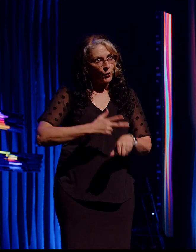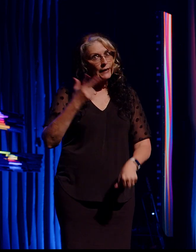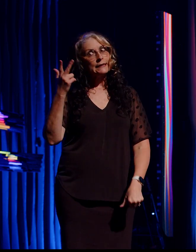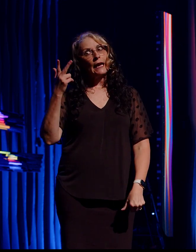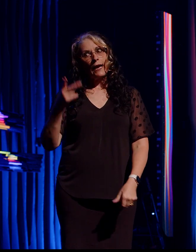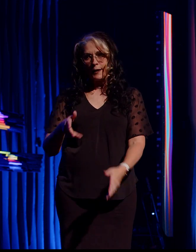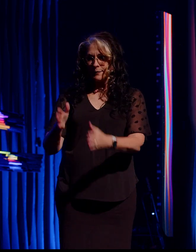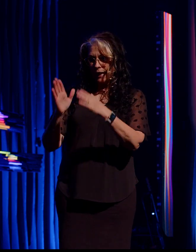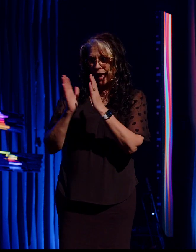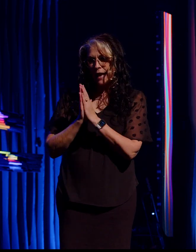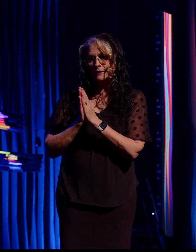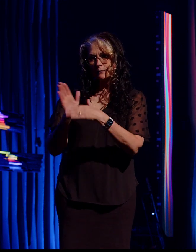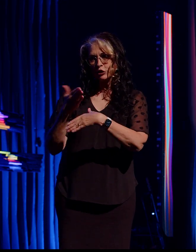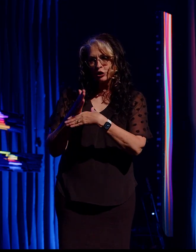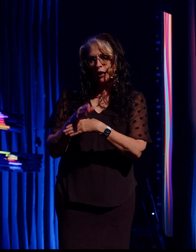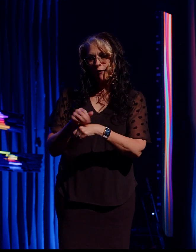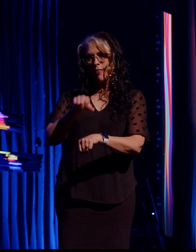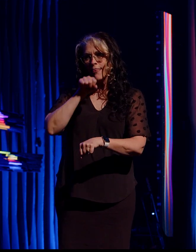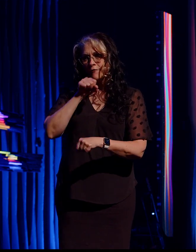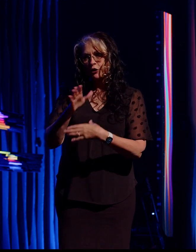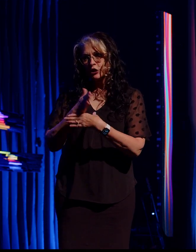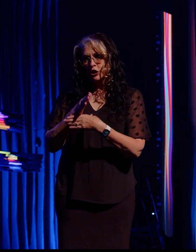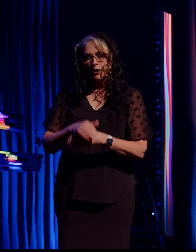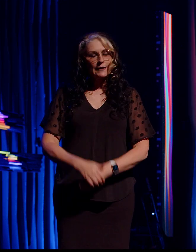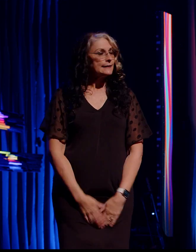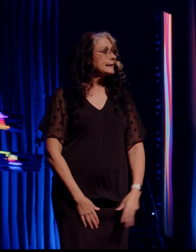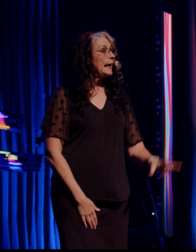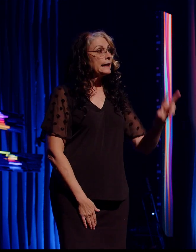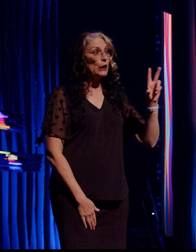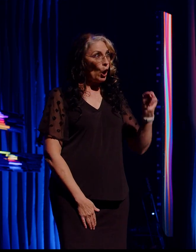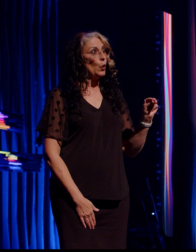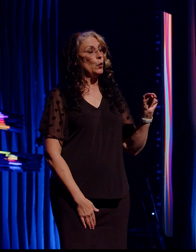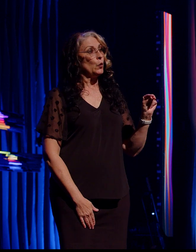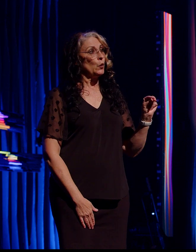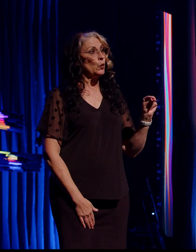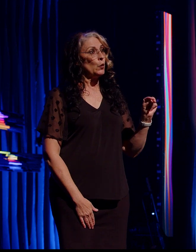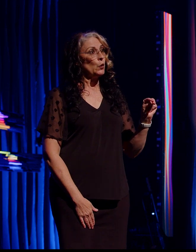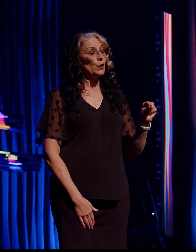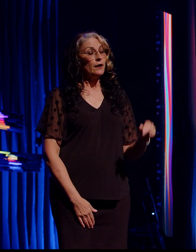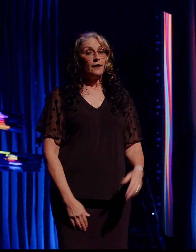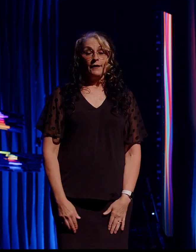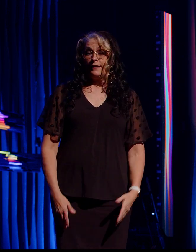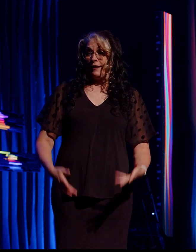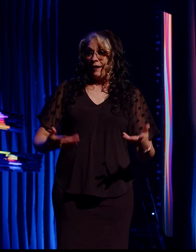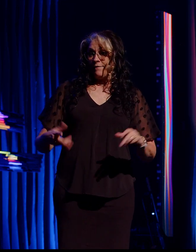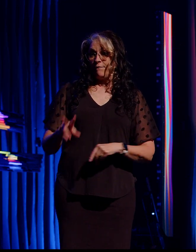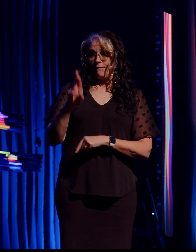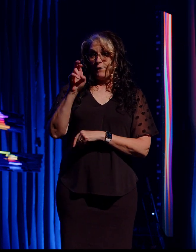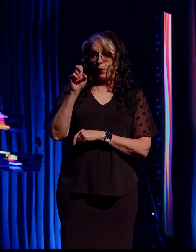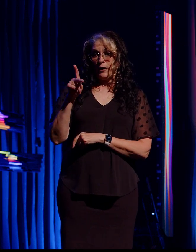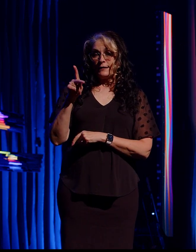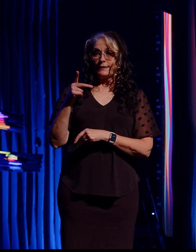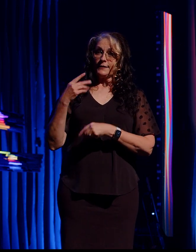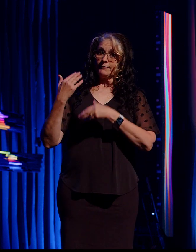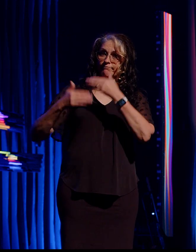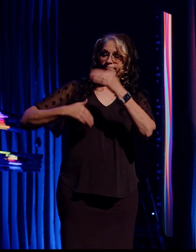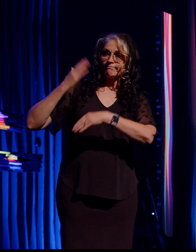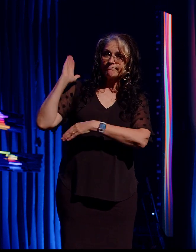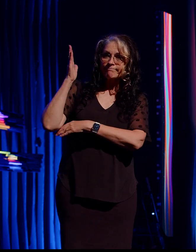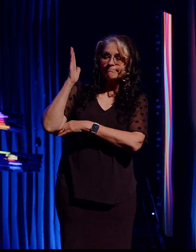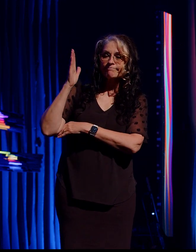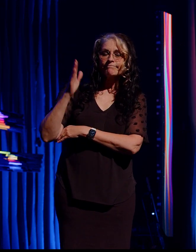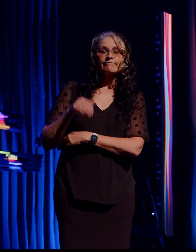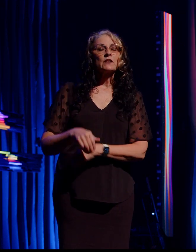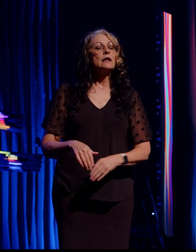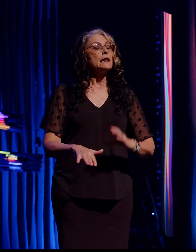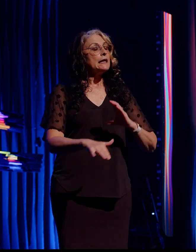are you ready to share? I'd love for you to share. And he told me no. Then after our risk series that we did in May, he wrote me an email and said, Daniel, the risk that